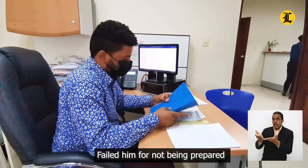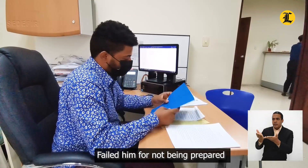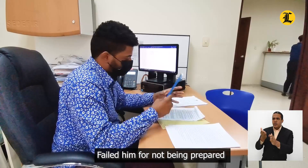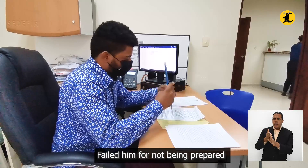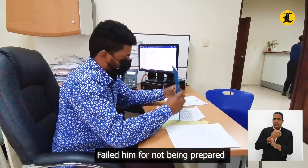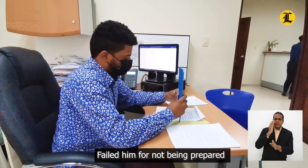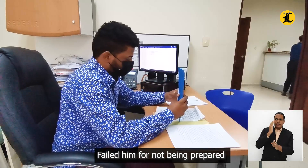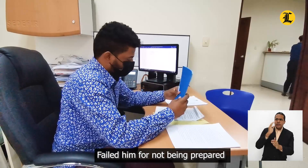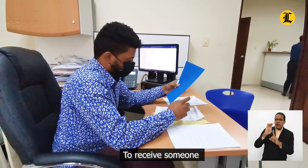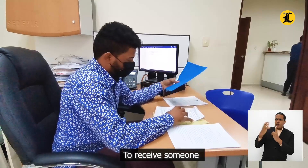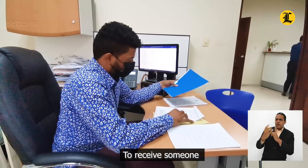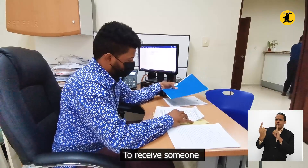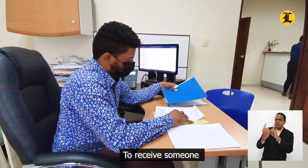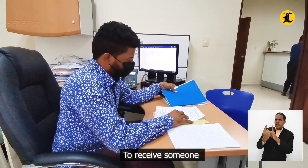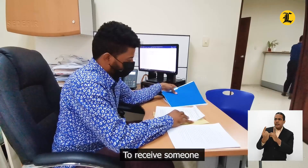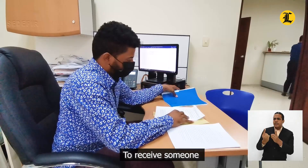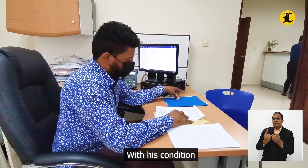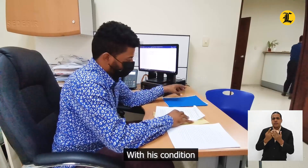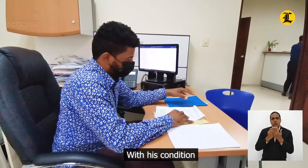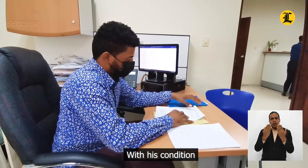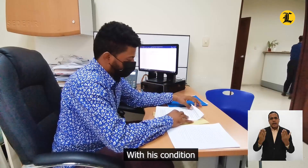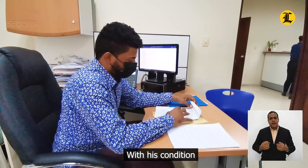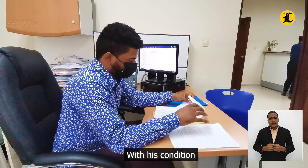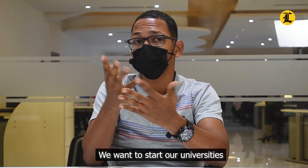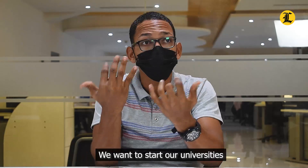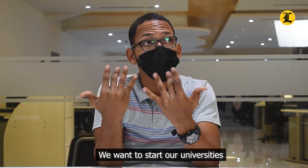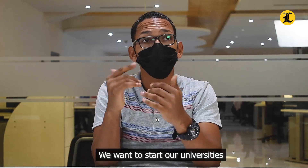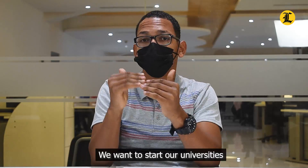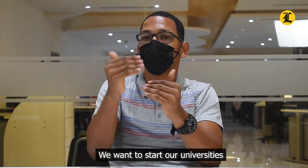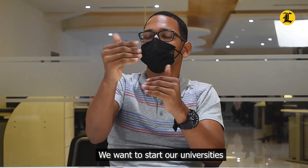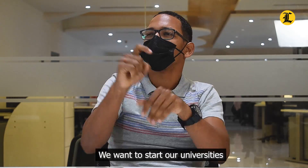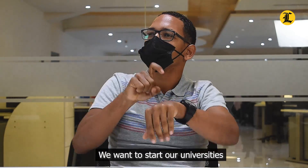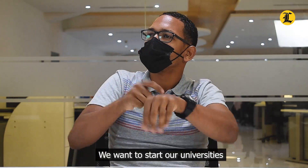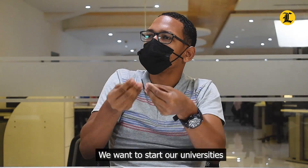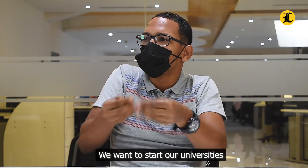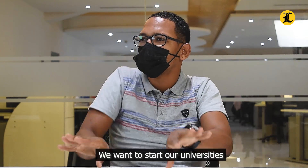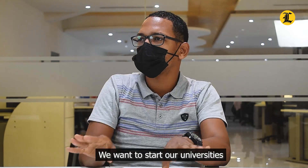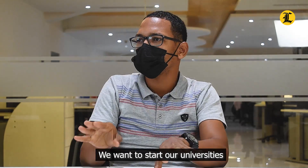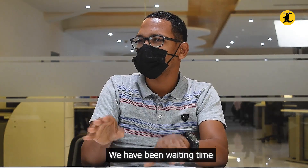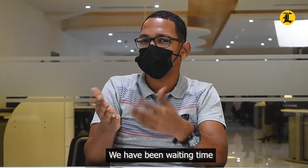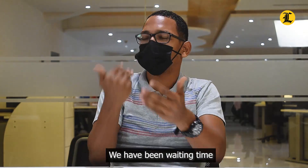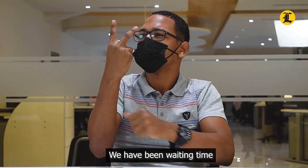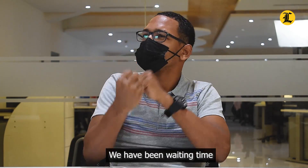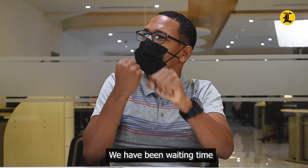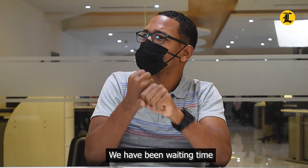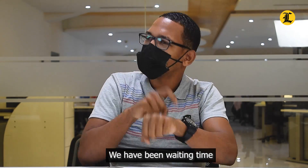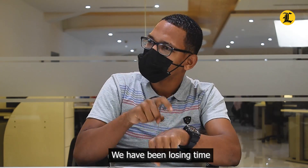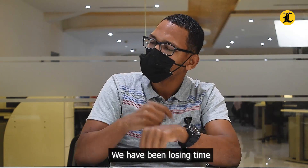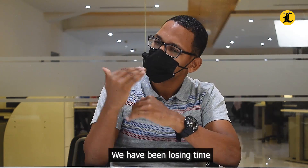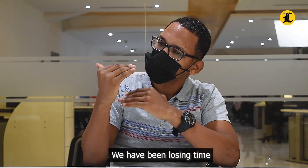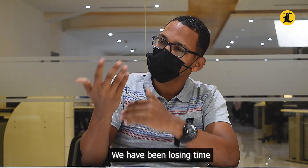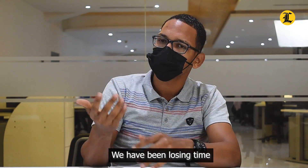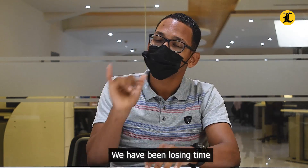failed him for not being prepared to receive someone with his condition. We want to start our universities. We have been waiting